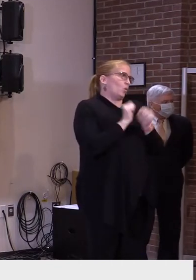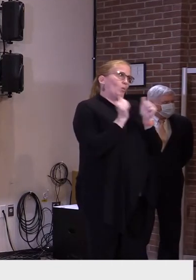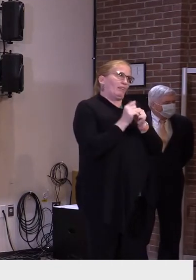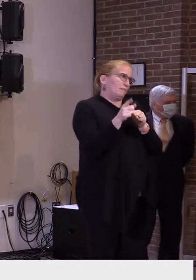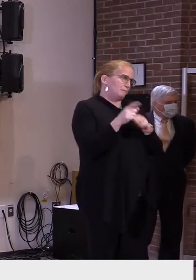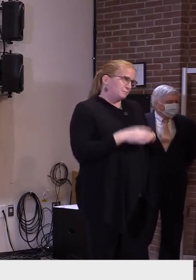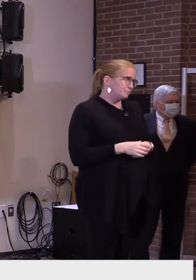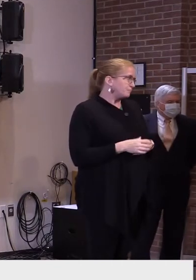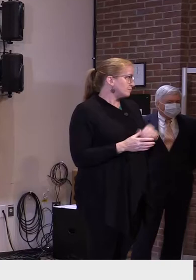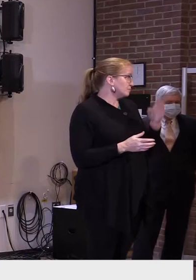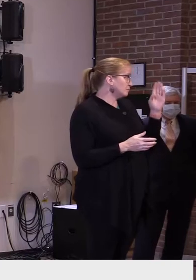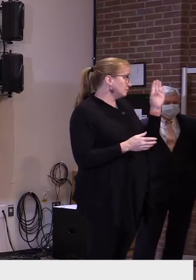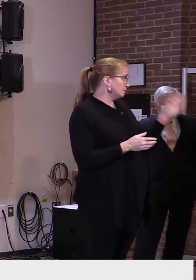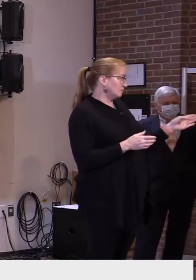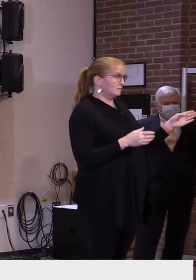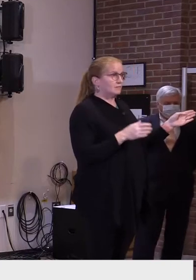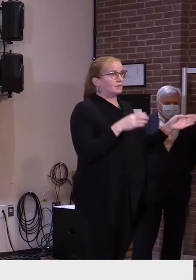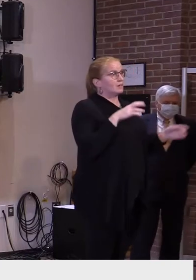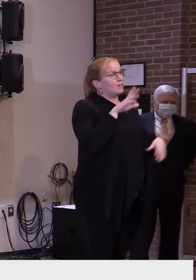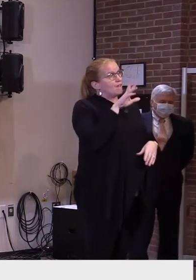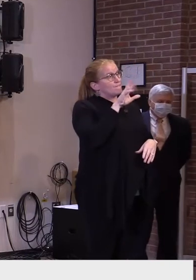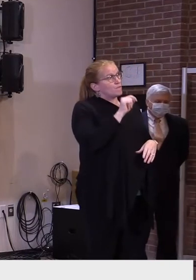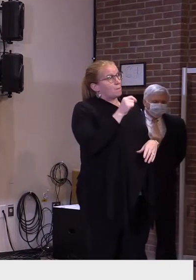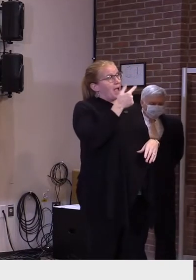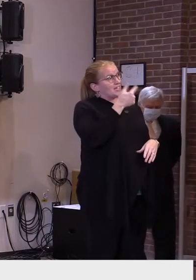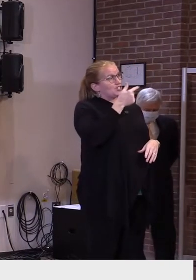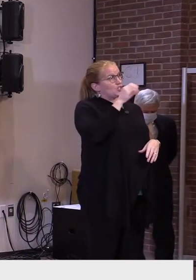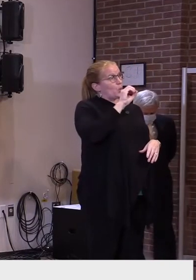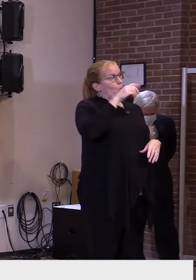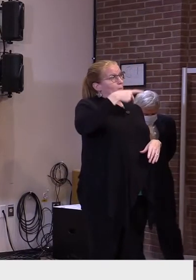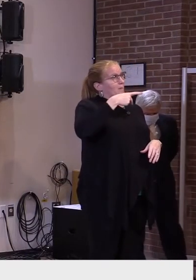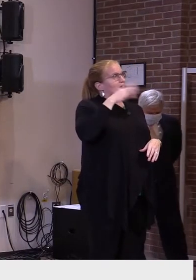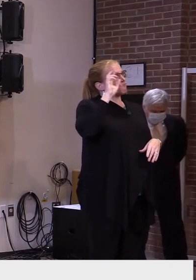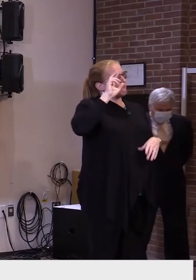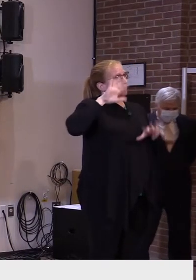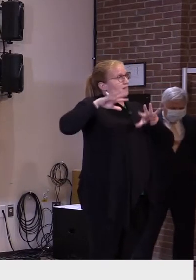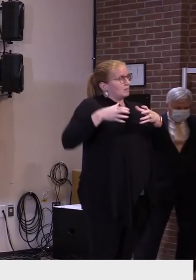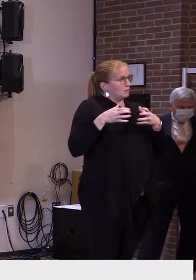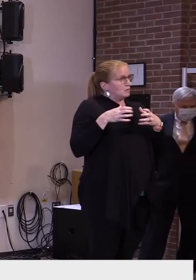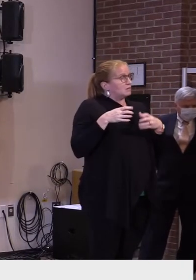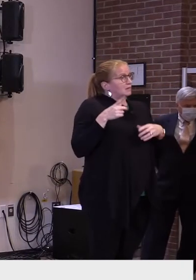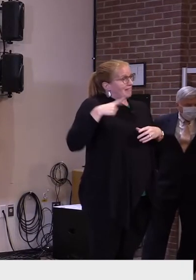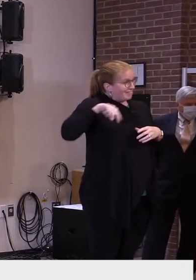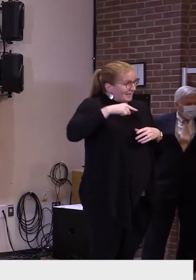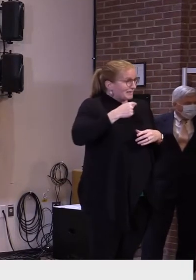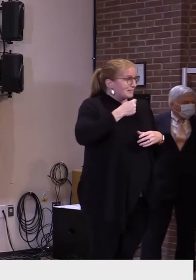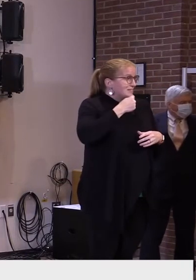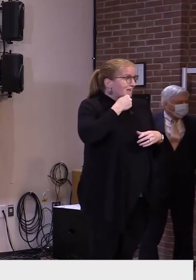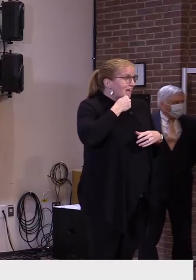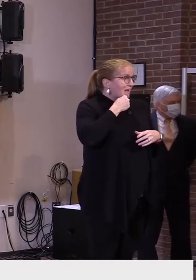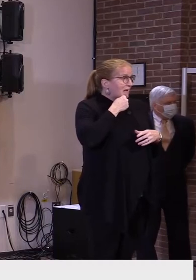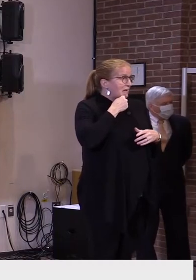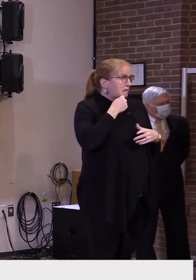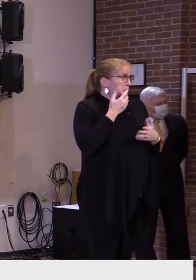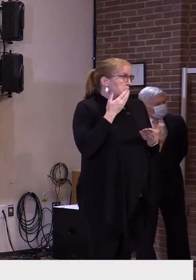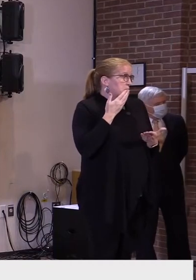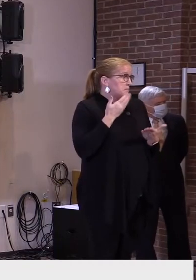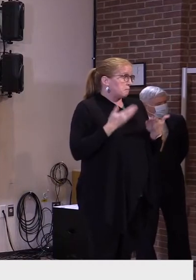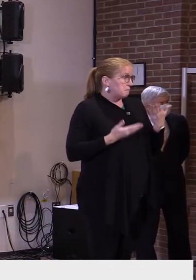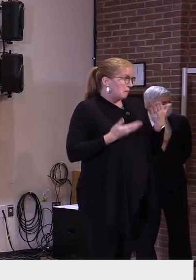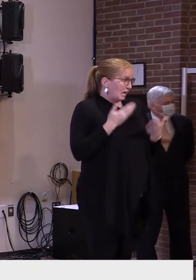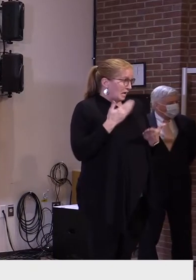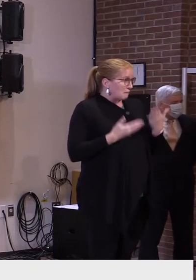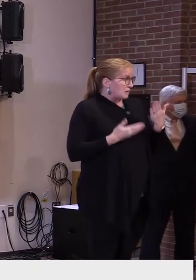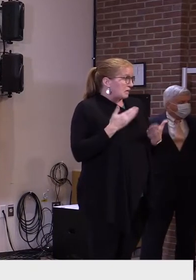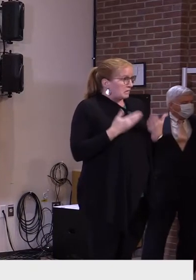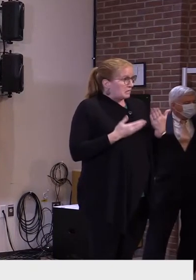Vermont GOP says that there could be an opportunity within the next year to potentially put a Republican